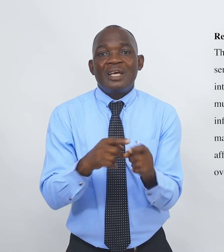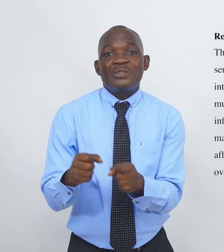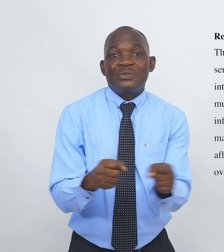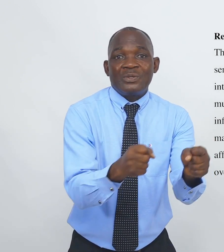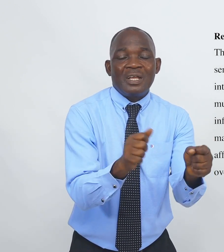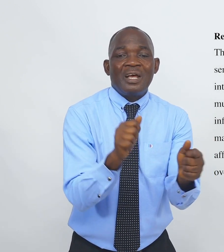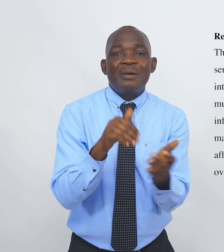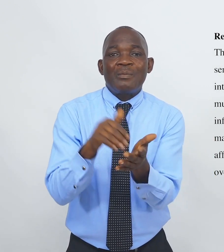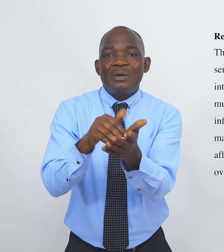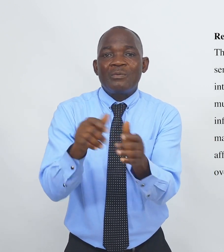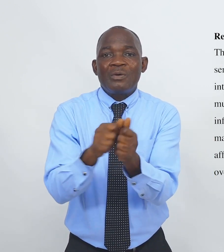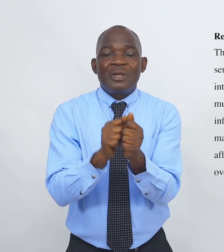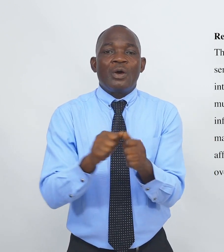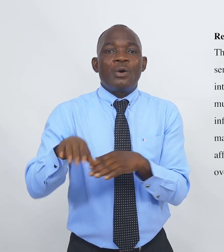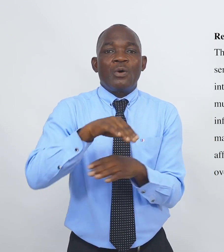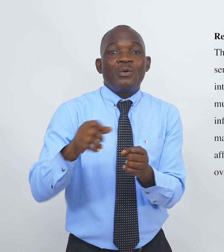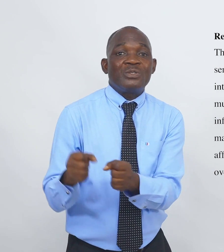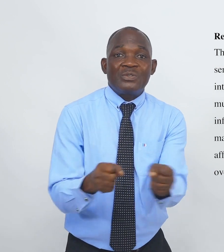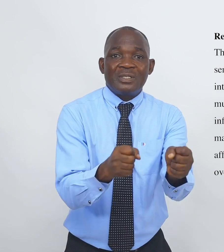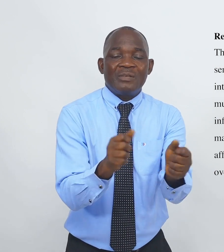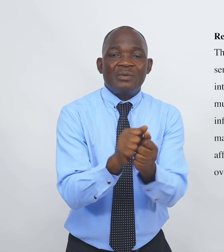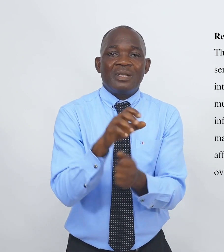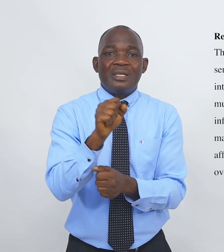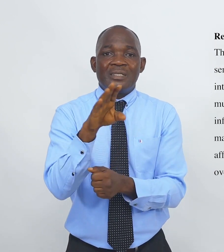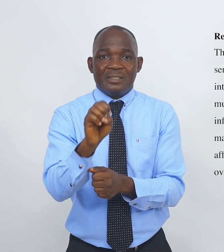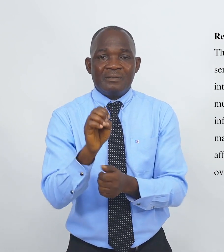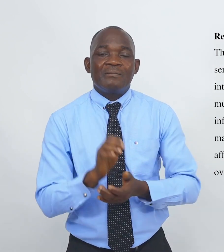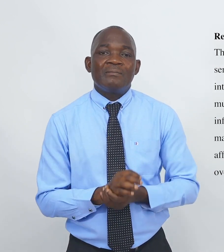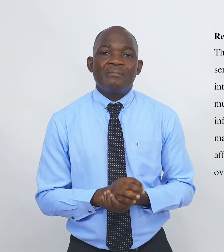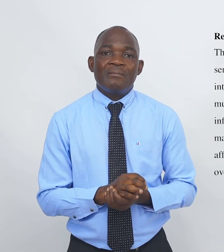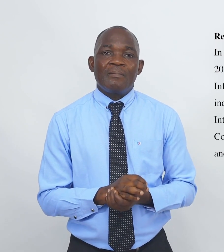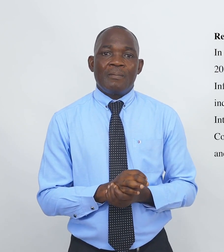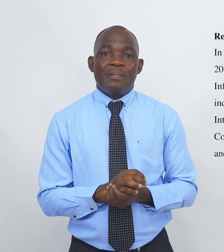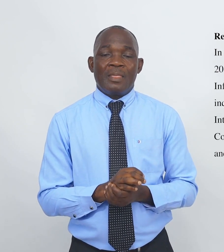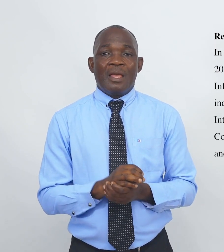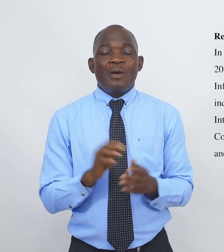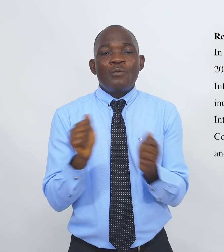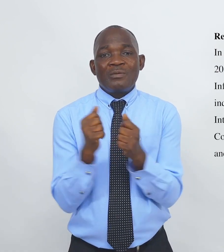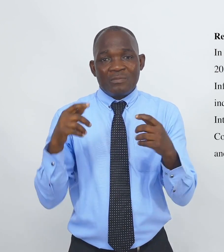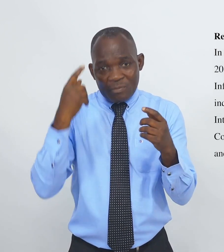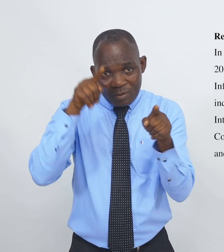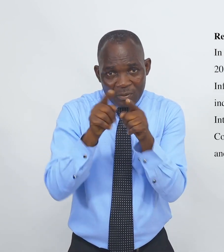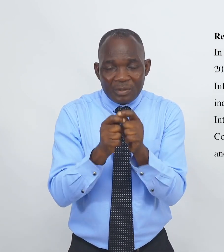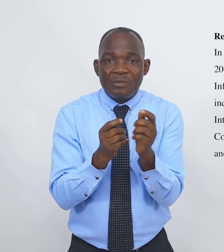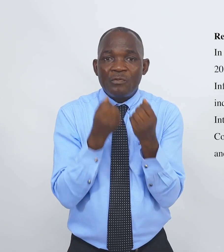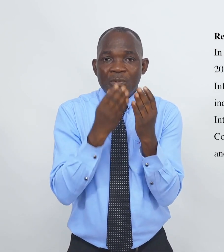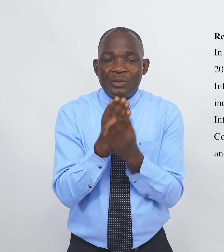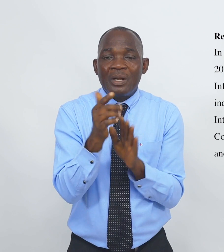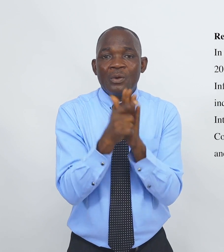strategies consistent with the overall strategy of the SEC. In compliance with the Right to Information Act